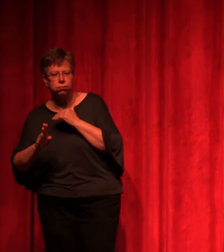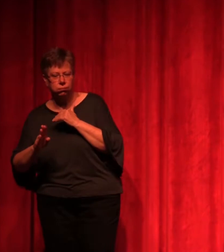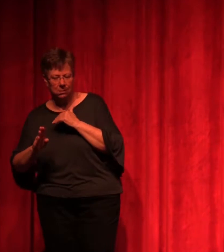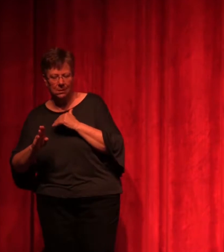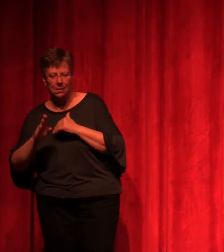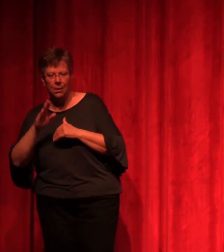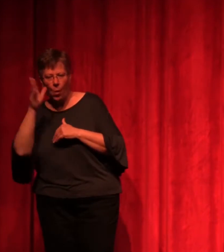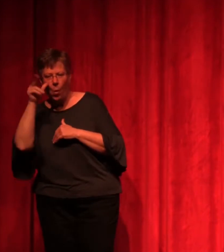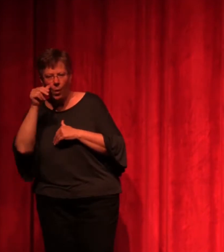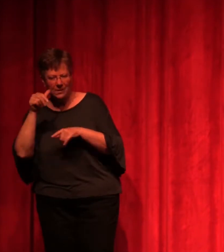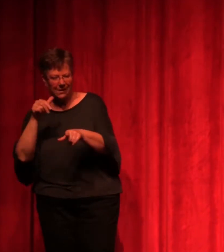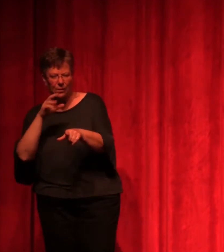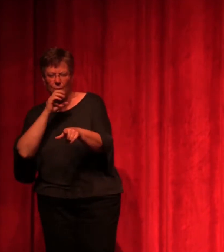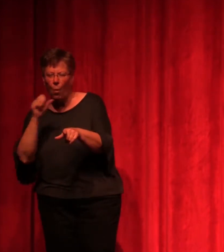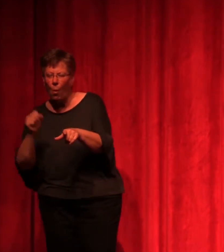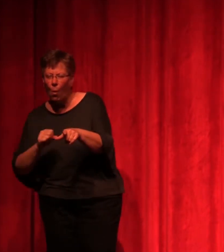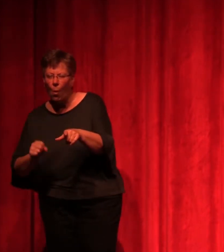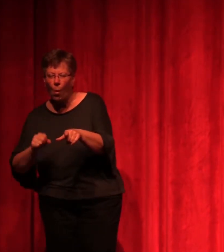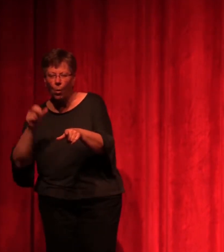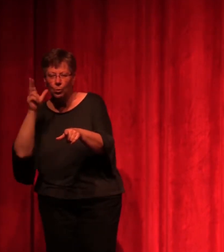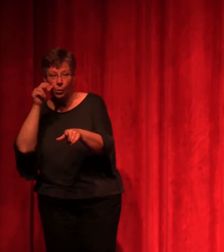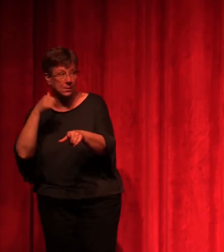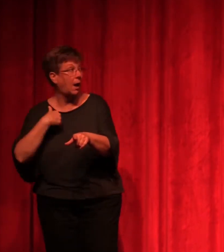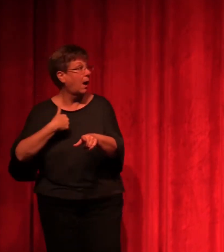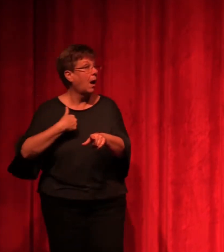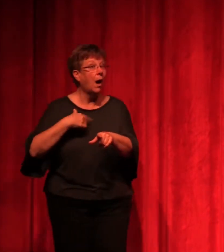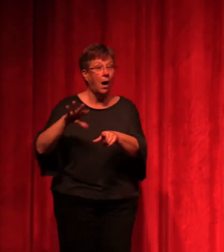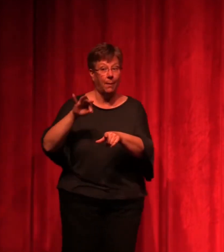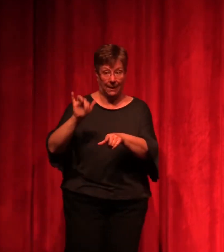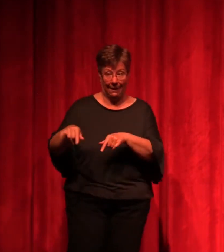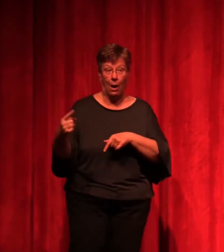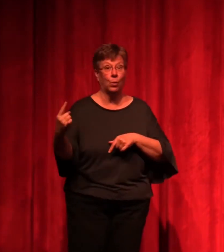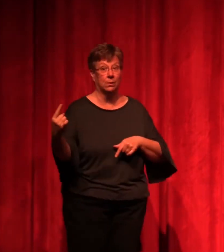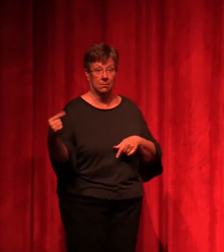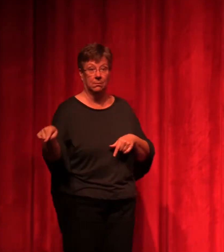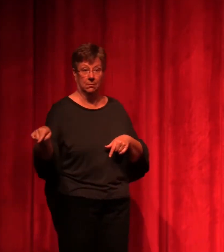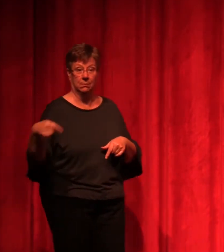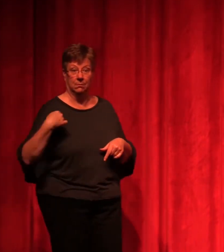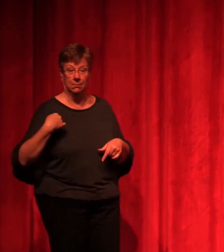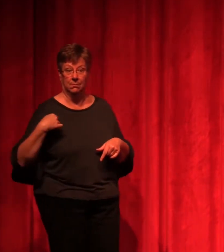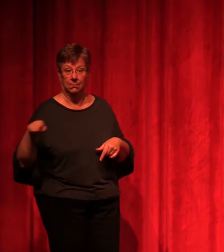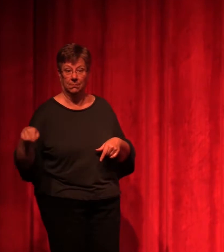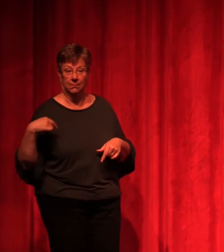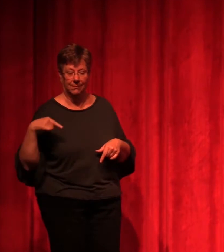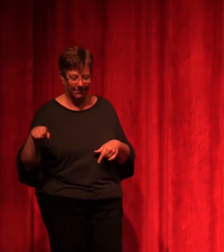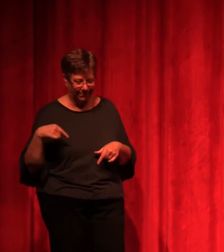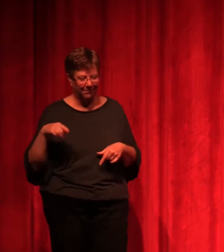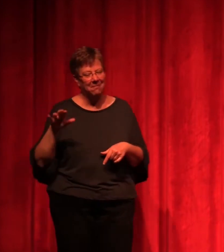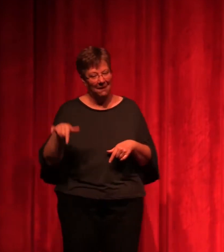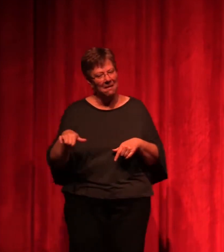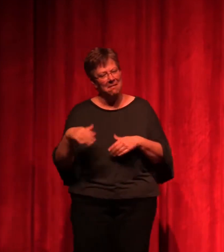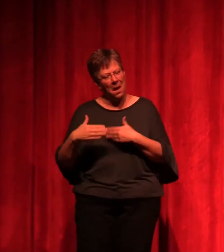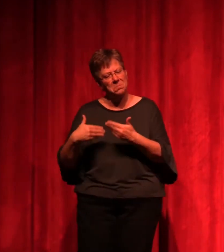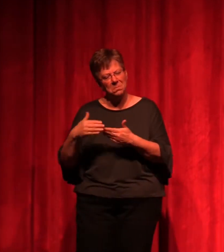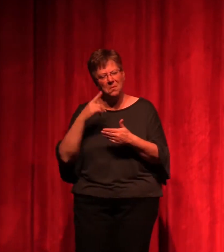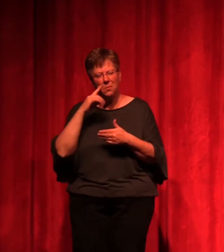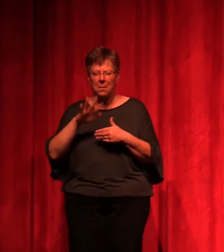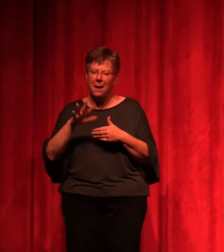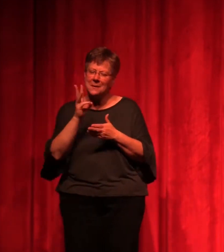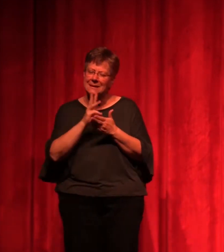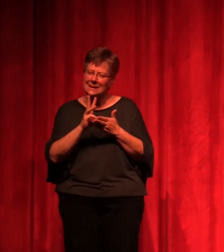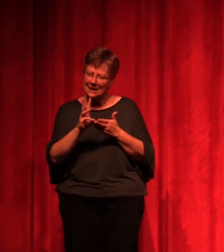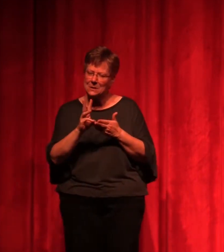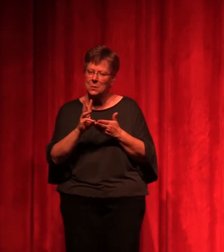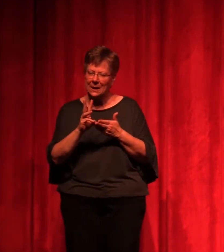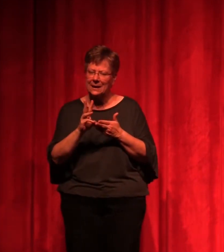there asleep. And I'd volunteer for that one. And that worked pretty good for about 6